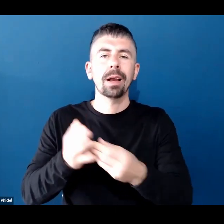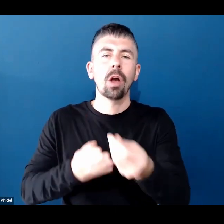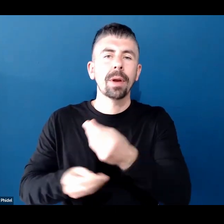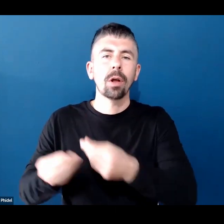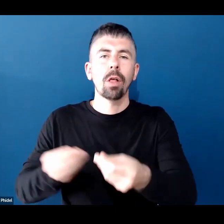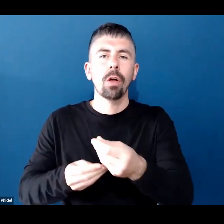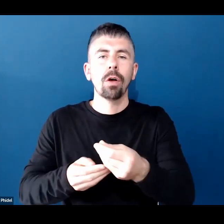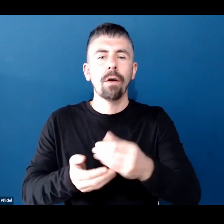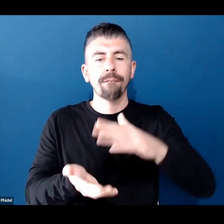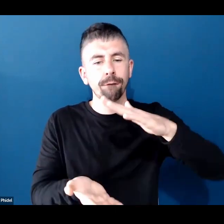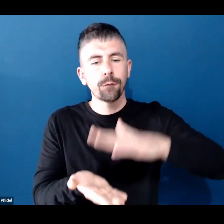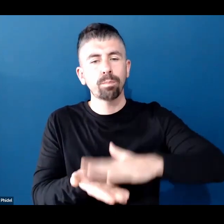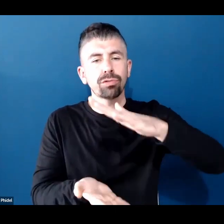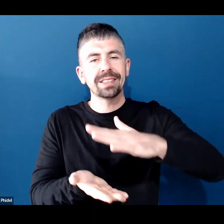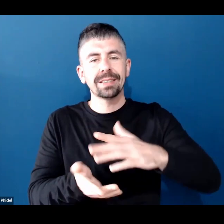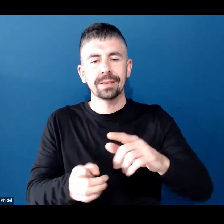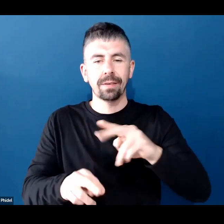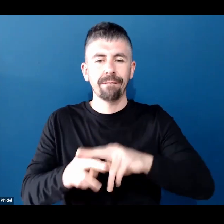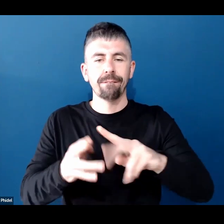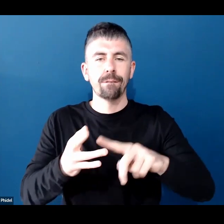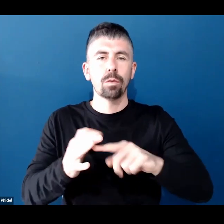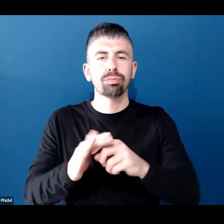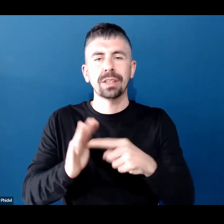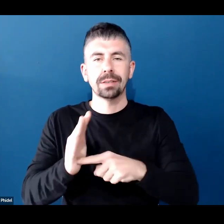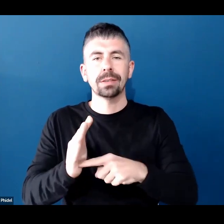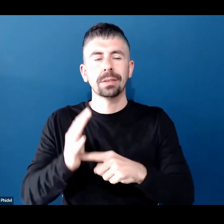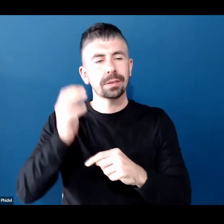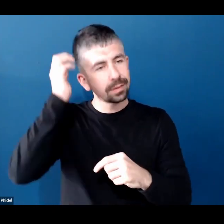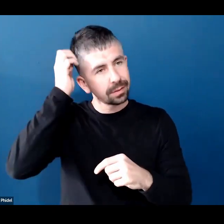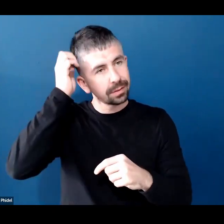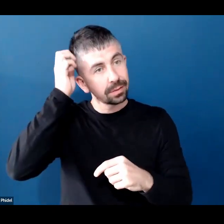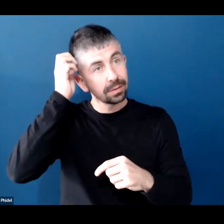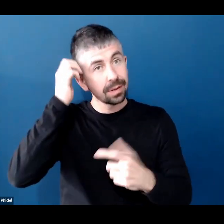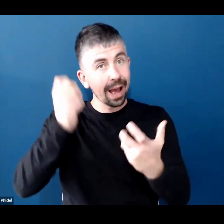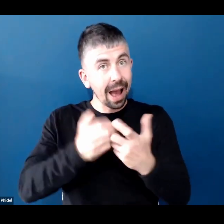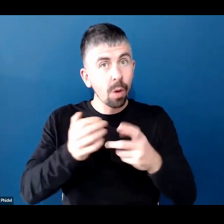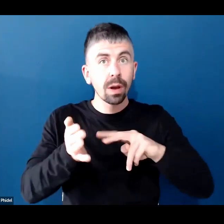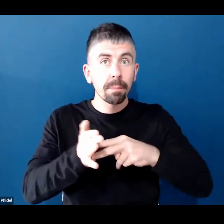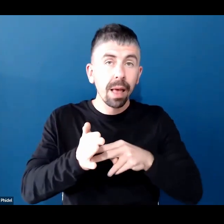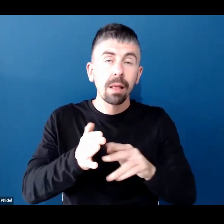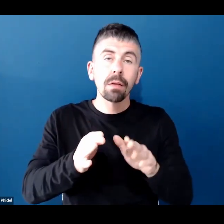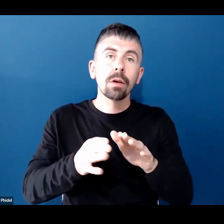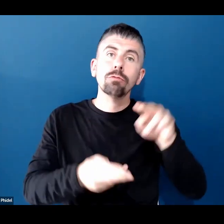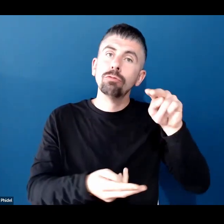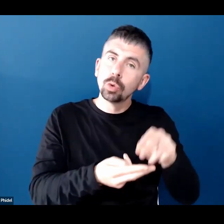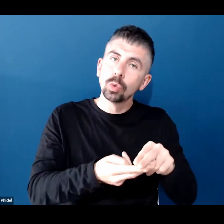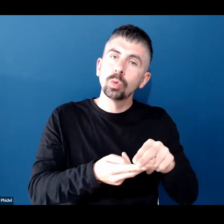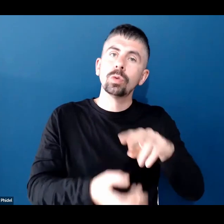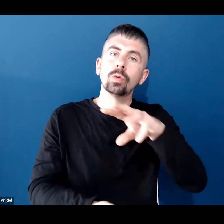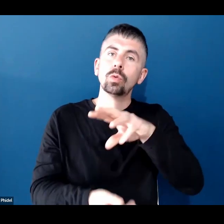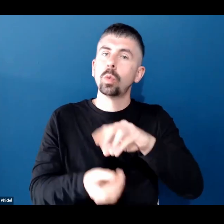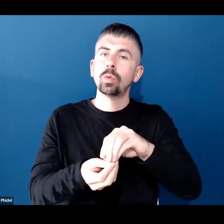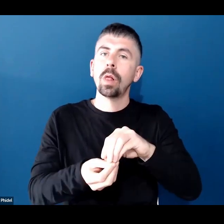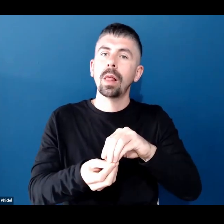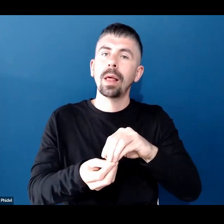but just as a starting point, not a widespread discussion. So how would the planning of a reduction in total